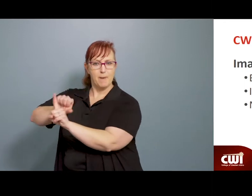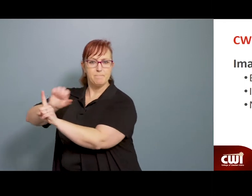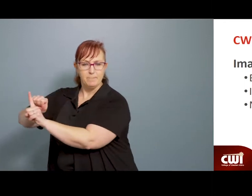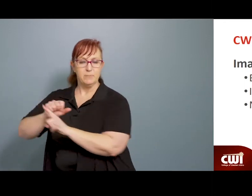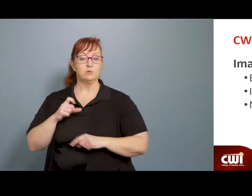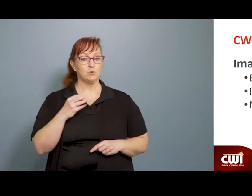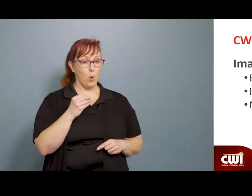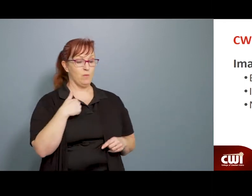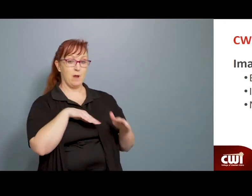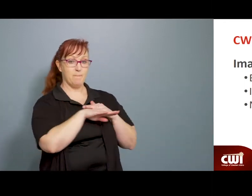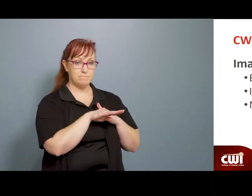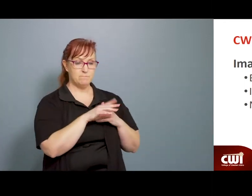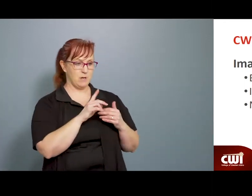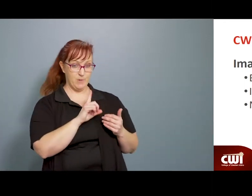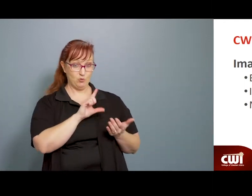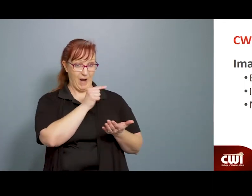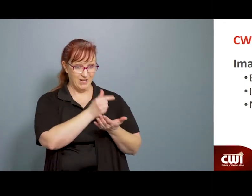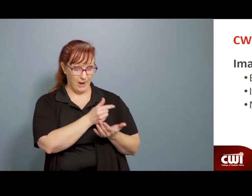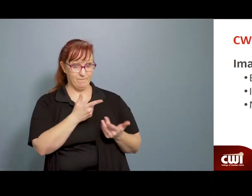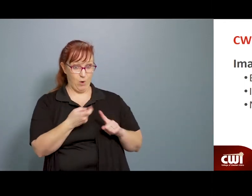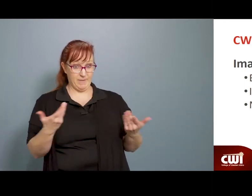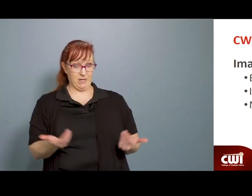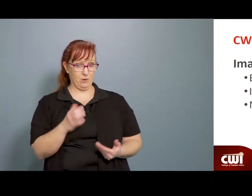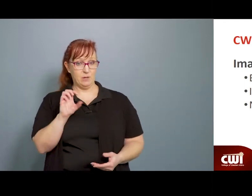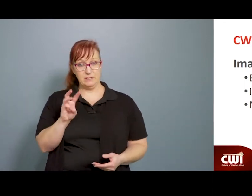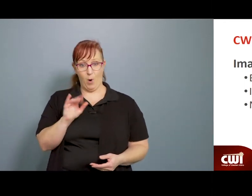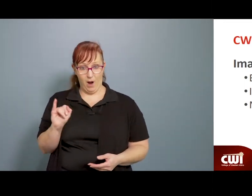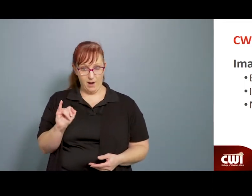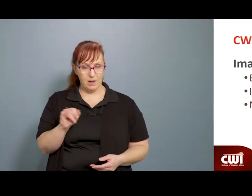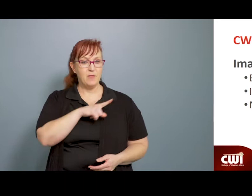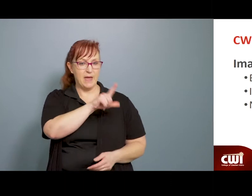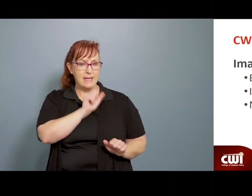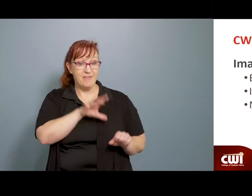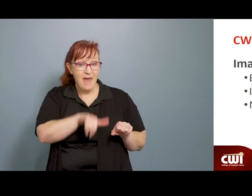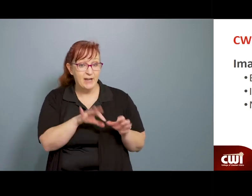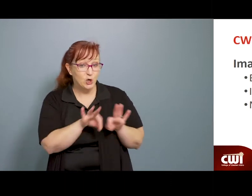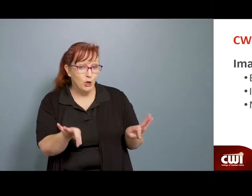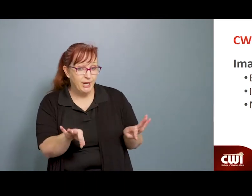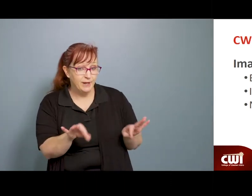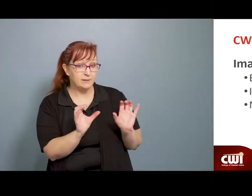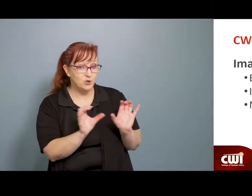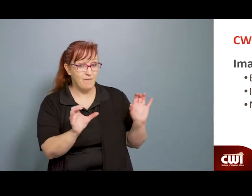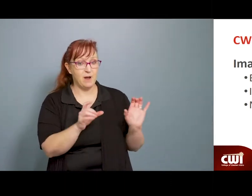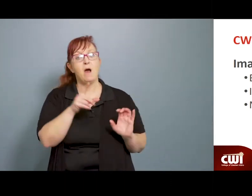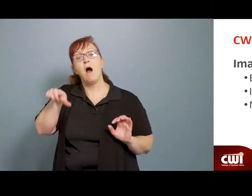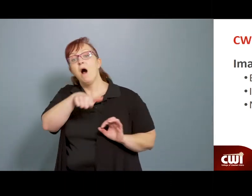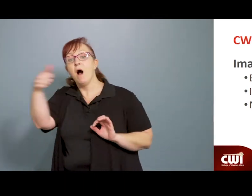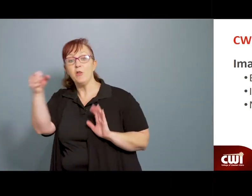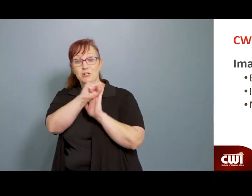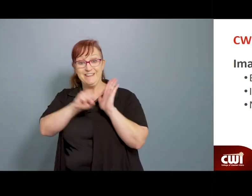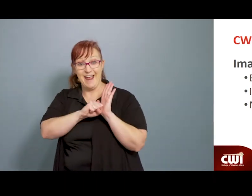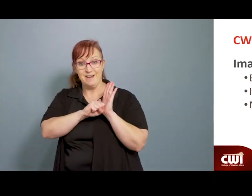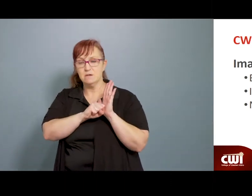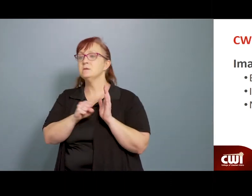this program, if they graduate from the College of Western Idaho, that they can take that degree back to their state and